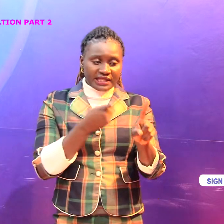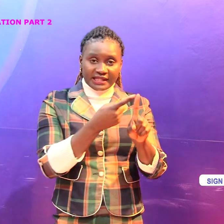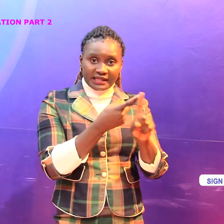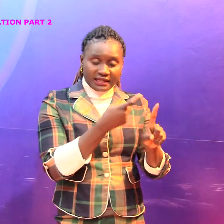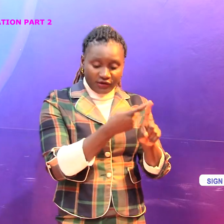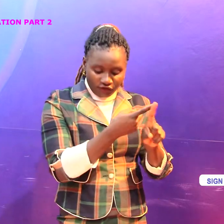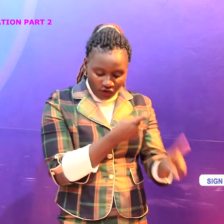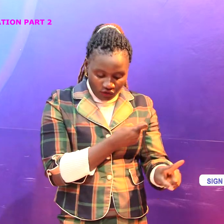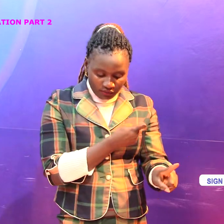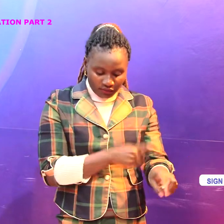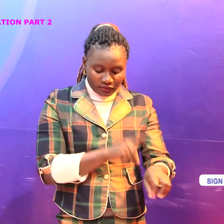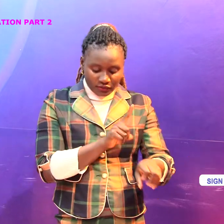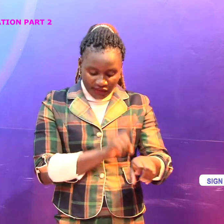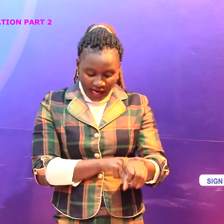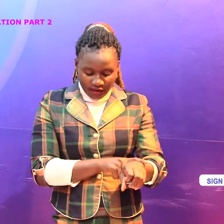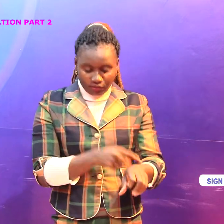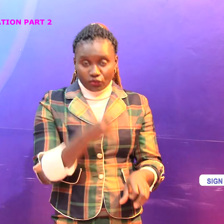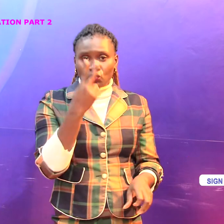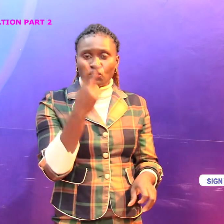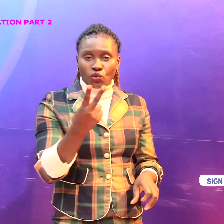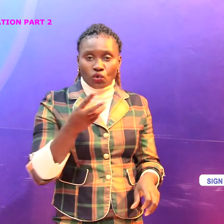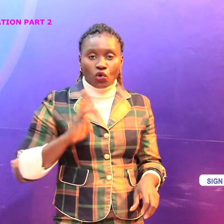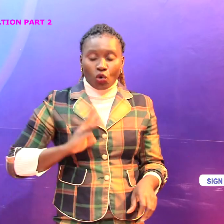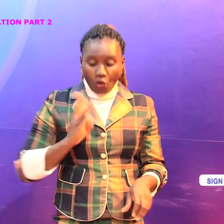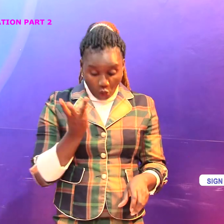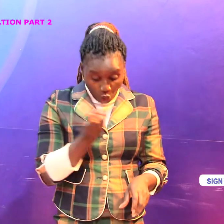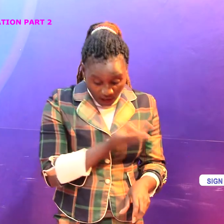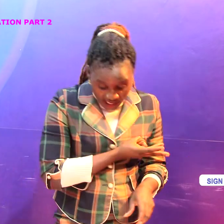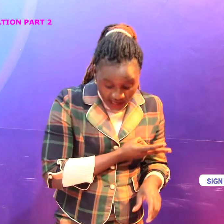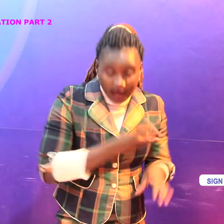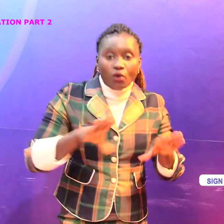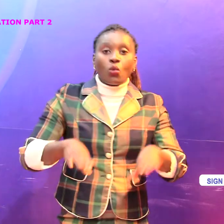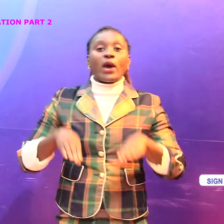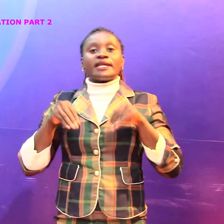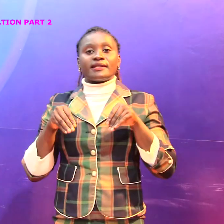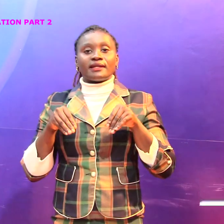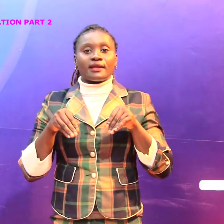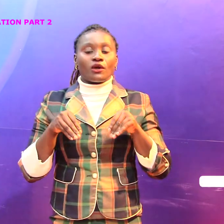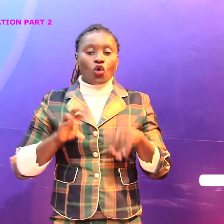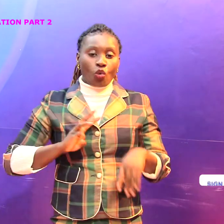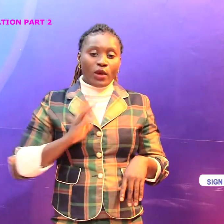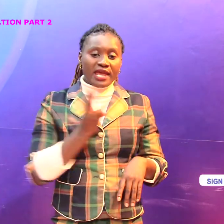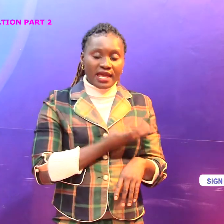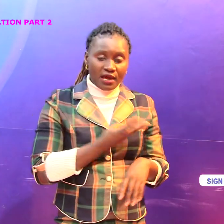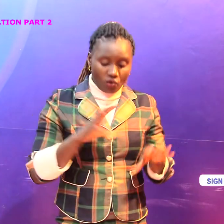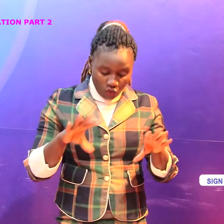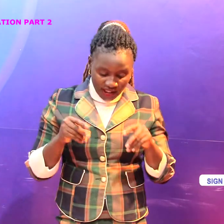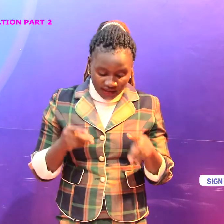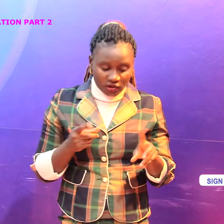is from time to we wait. We wait. So this